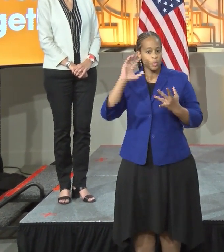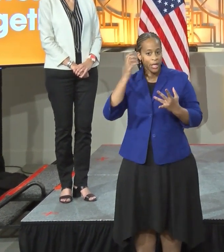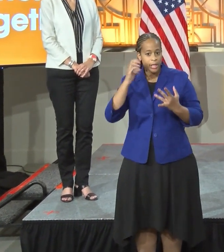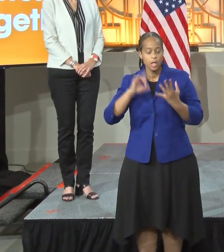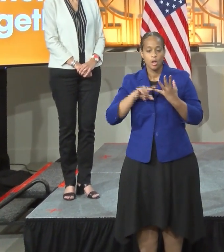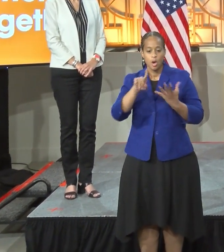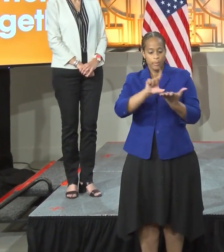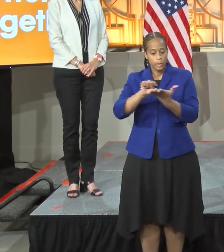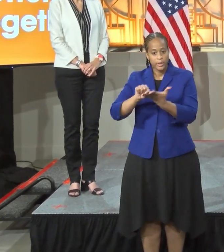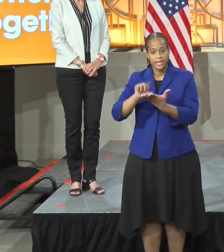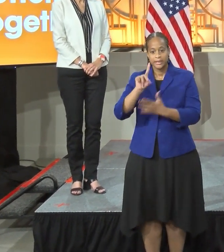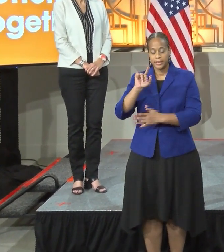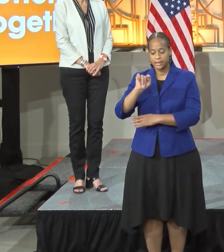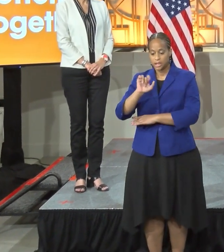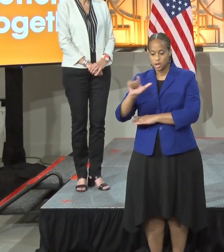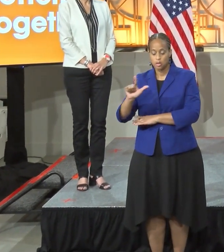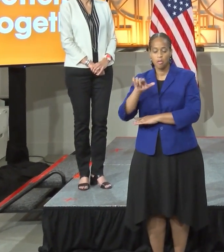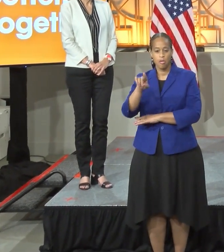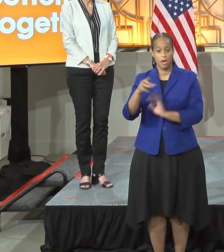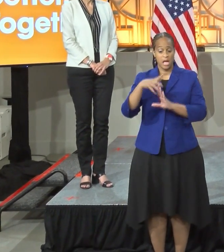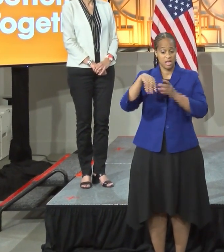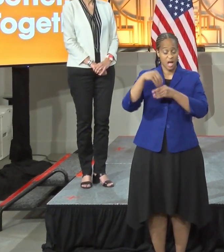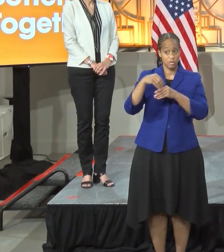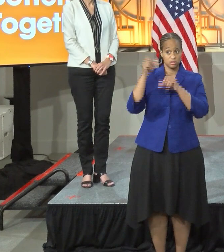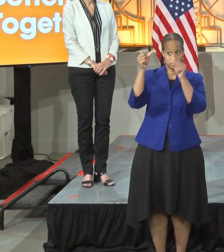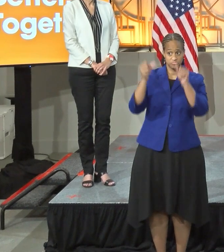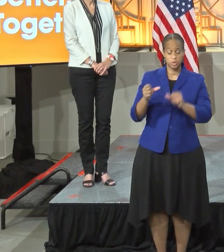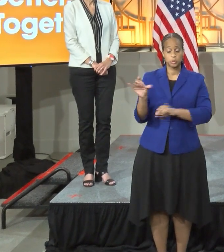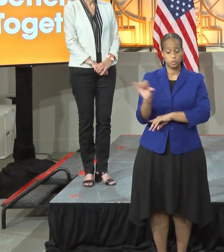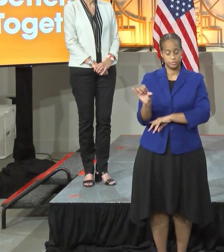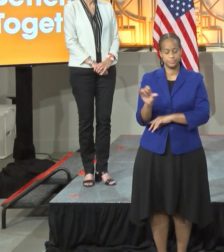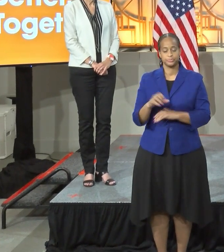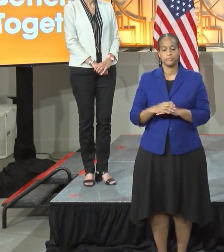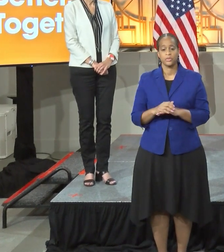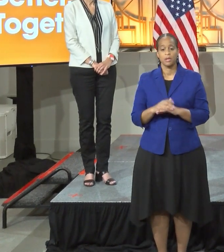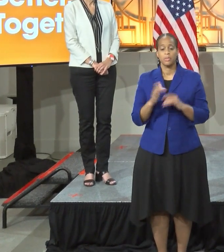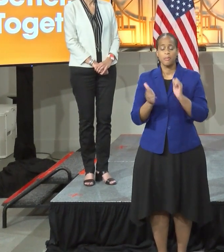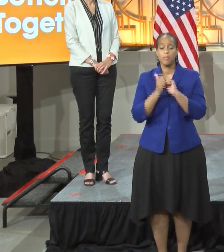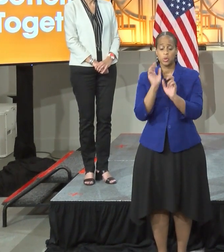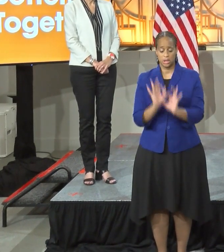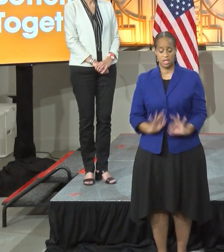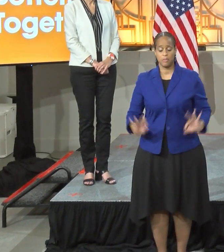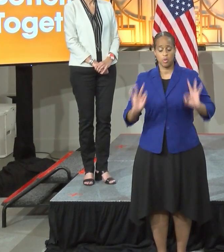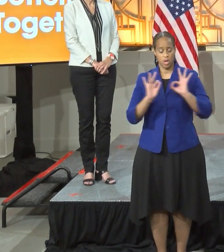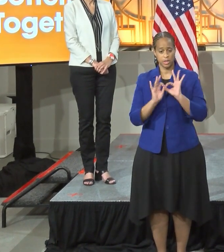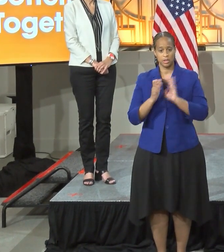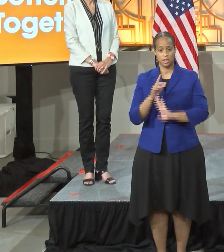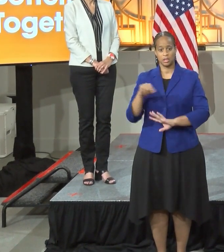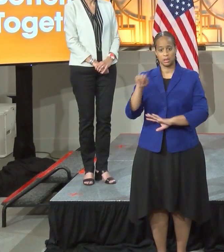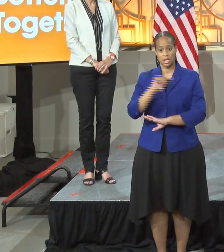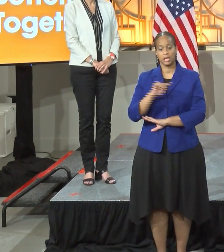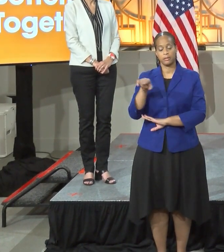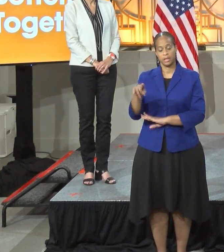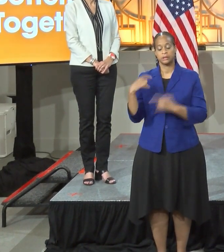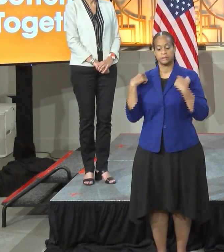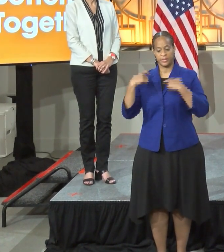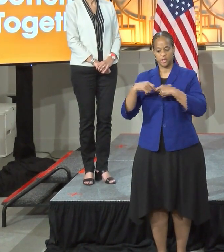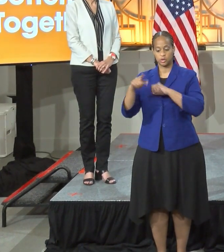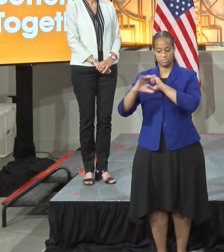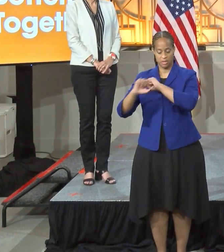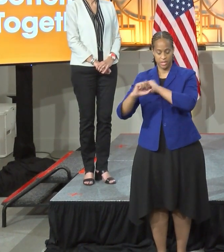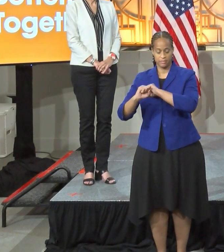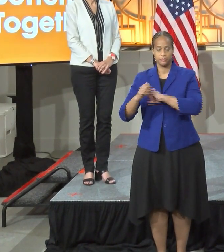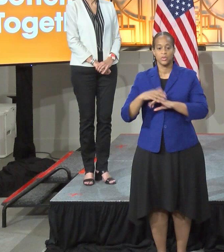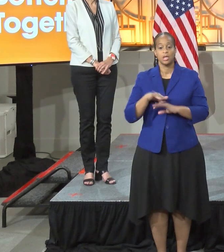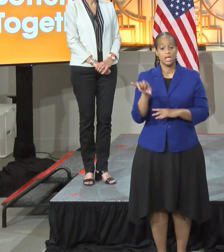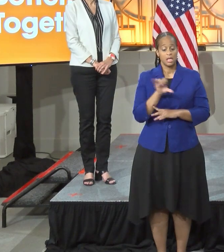print, digital, outdoor, and more. But perhaps most importantly, like Todos Juntos Mejor, the